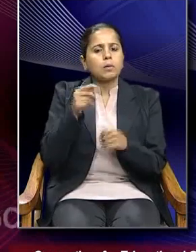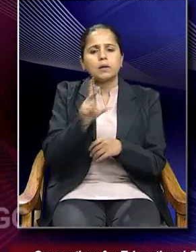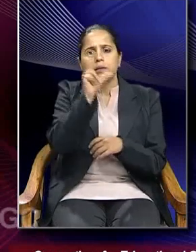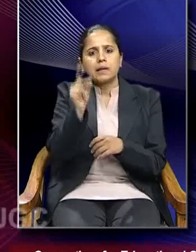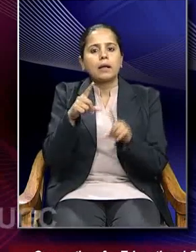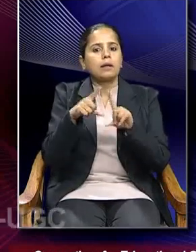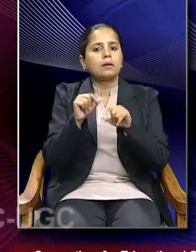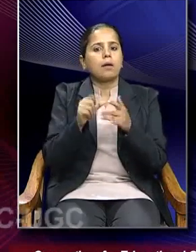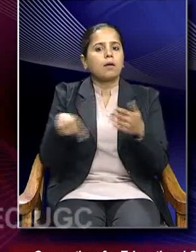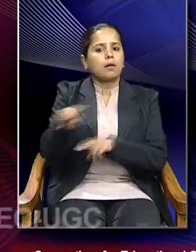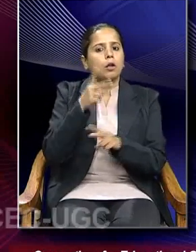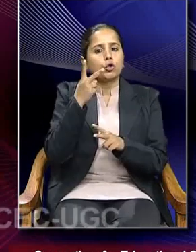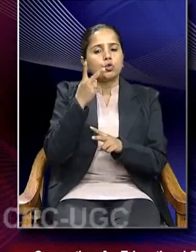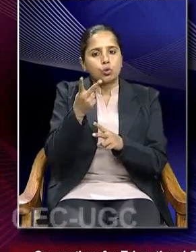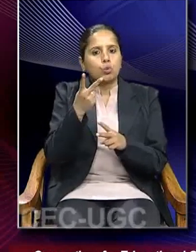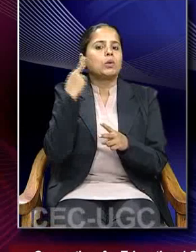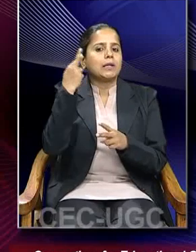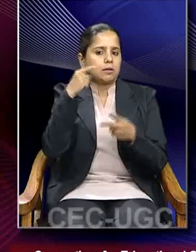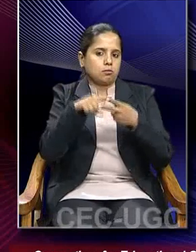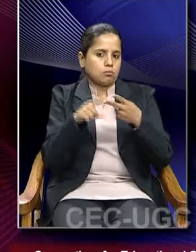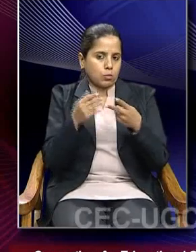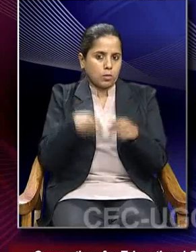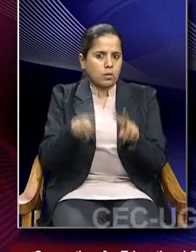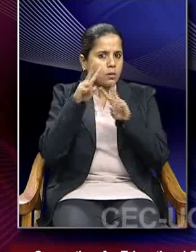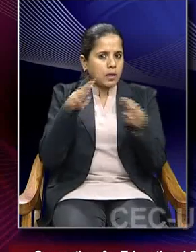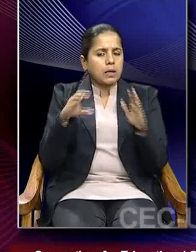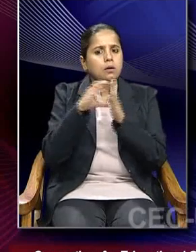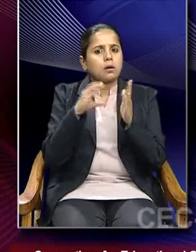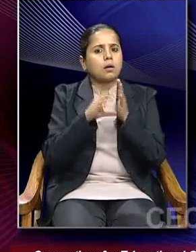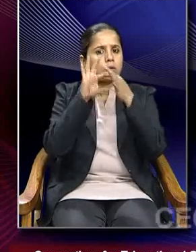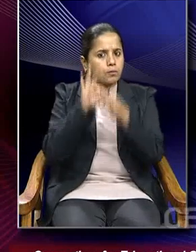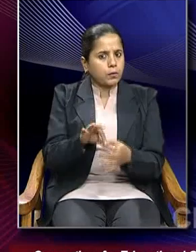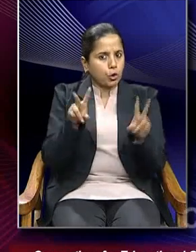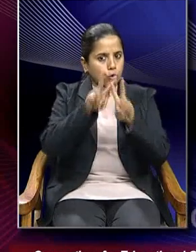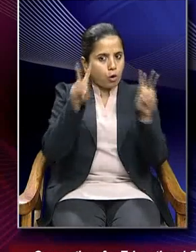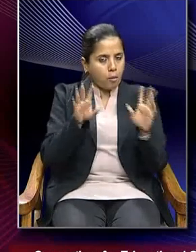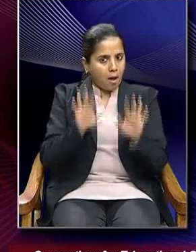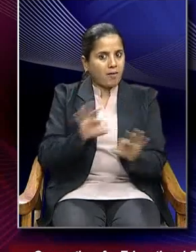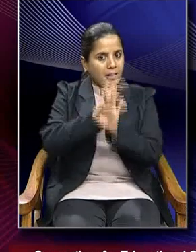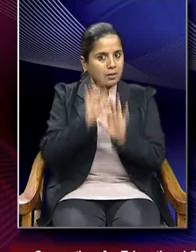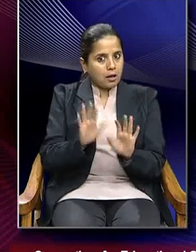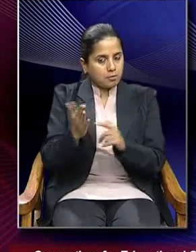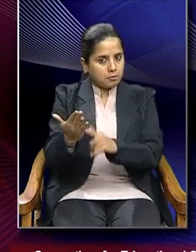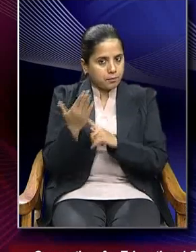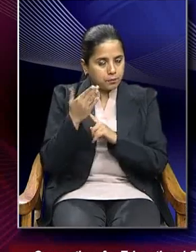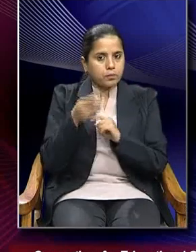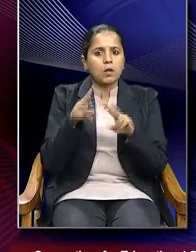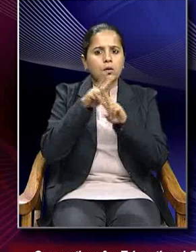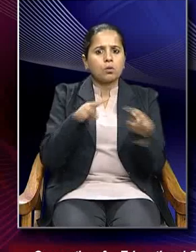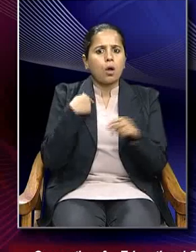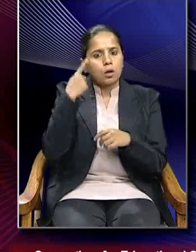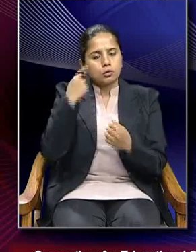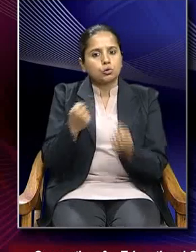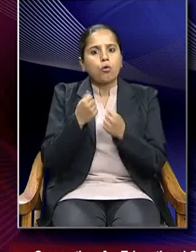secondary data in twofold. By studying text related to their topic, researcher gains a